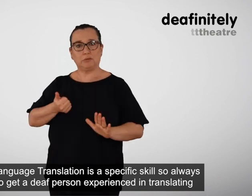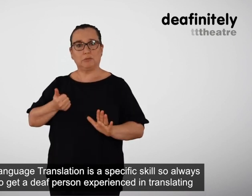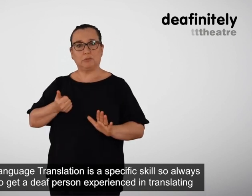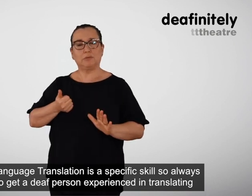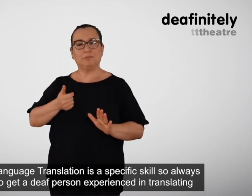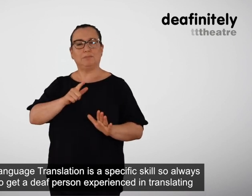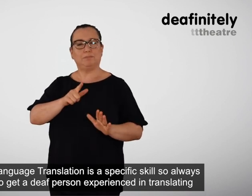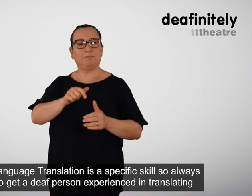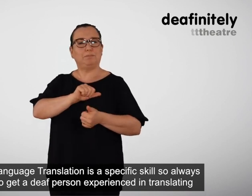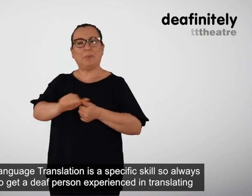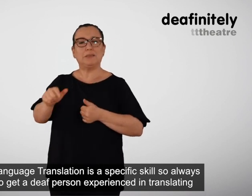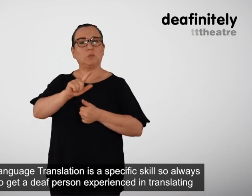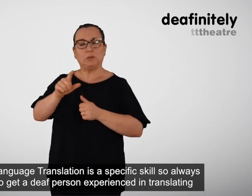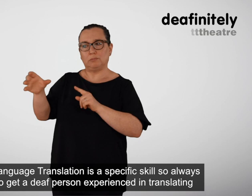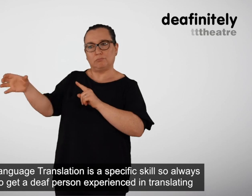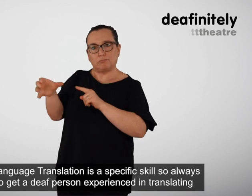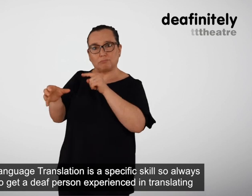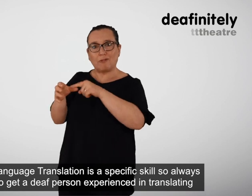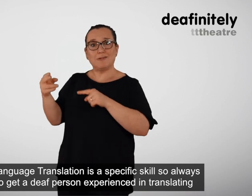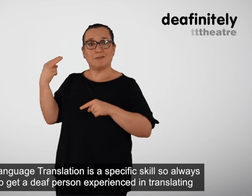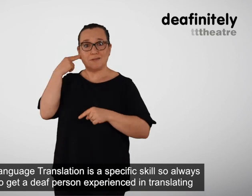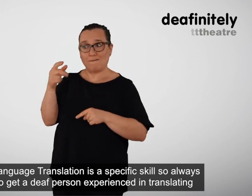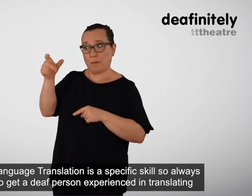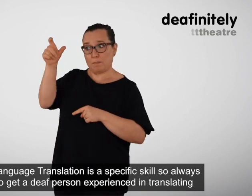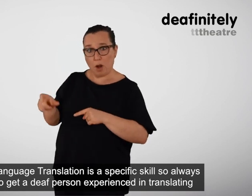to get a deaf person experienced in translating